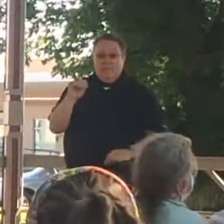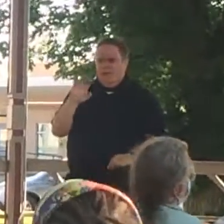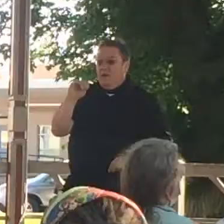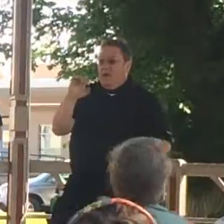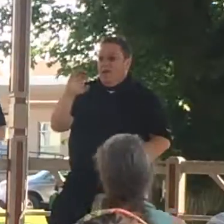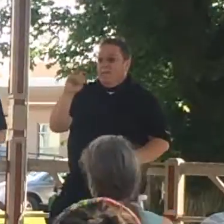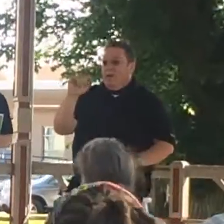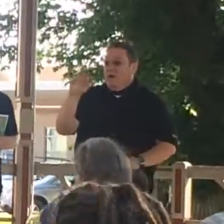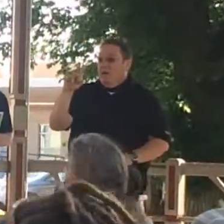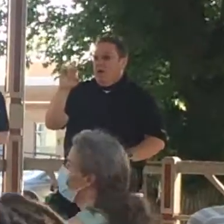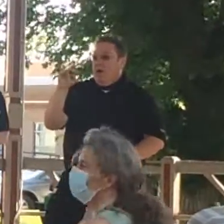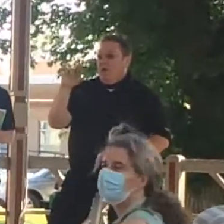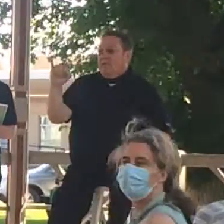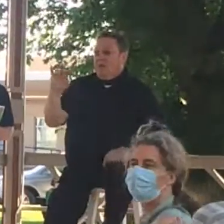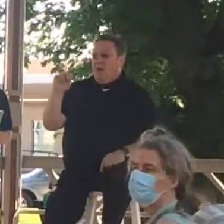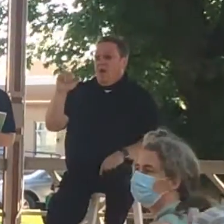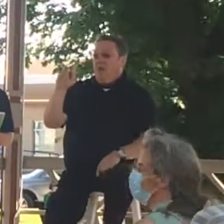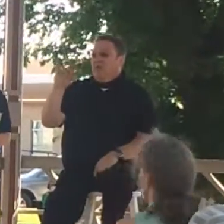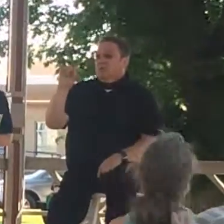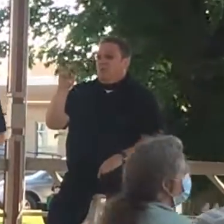Nakasone. Makani.